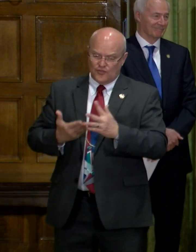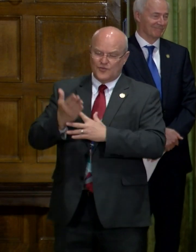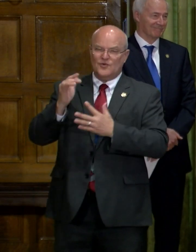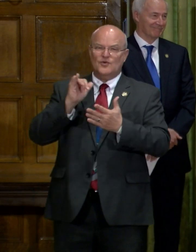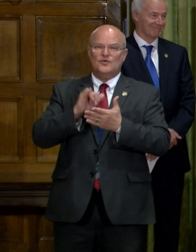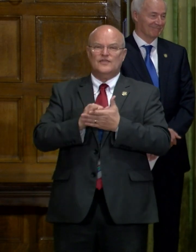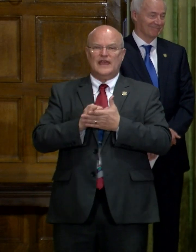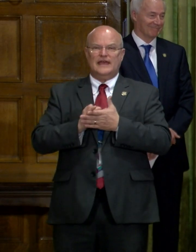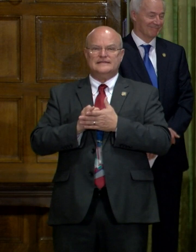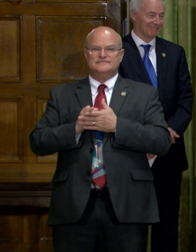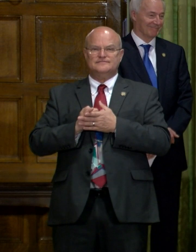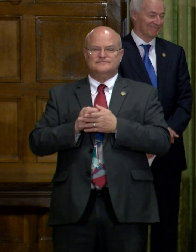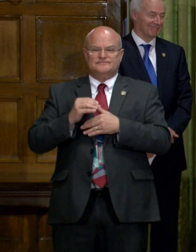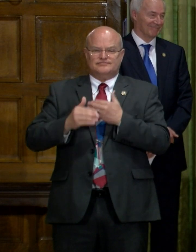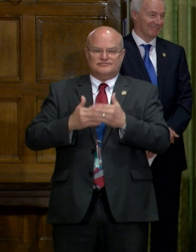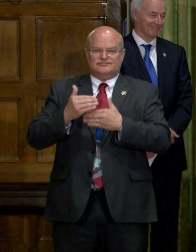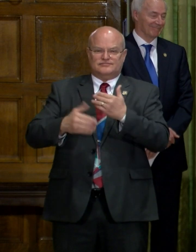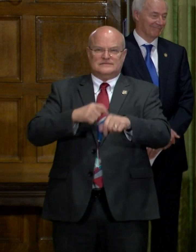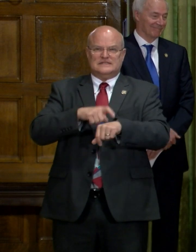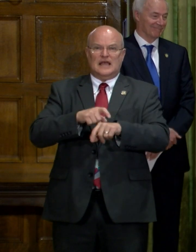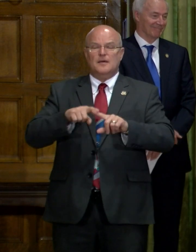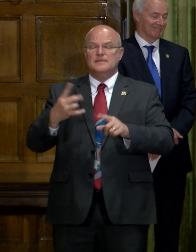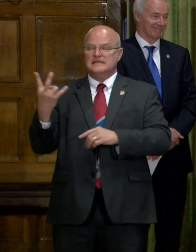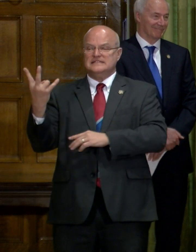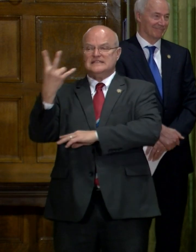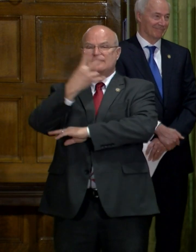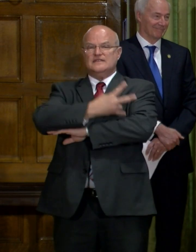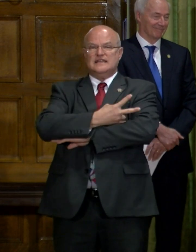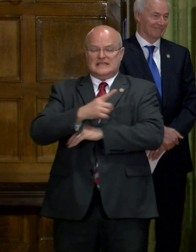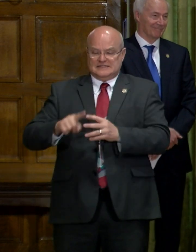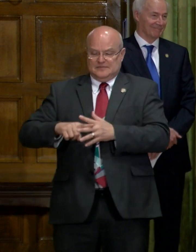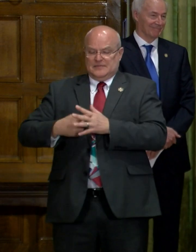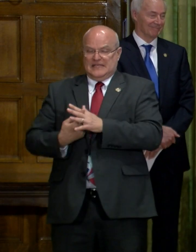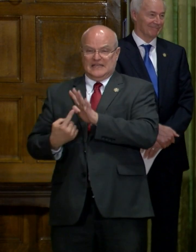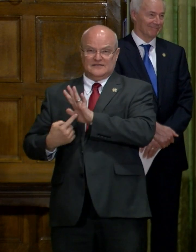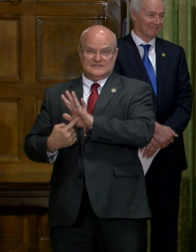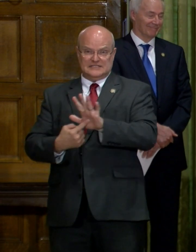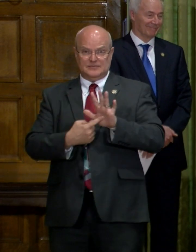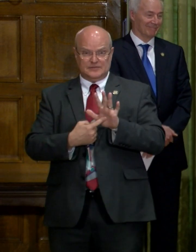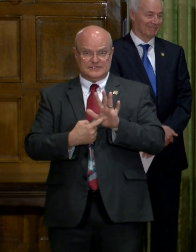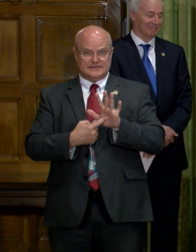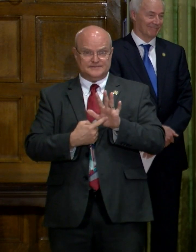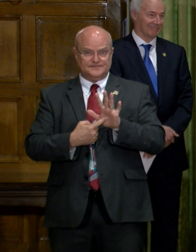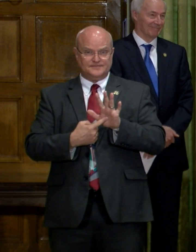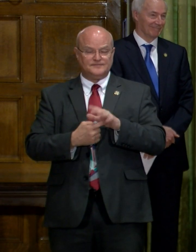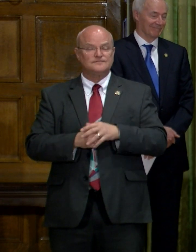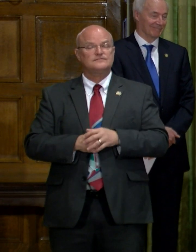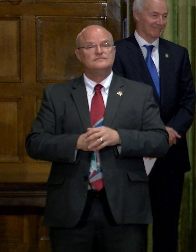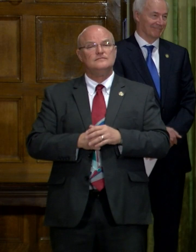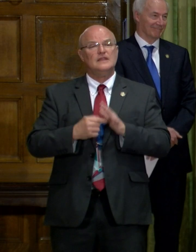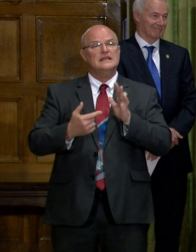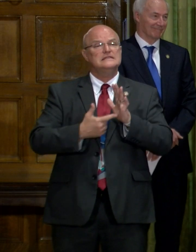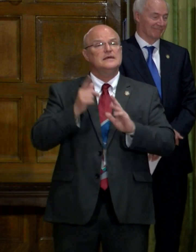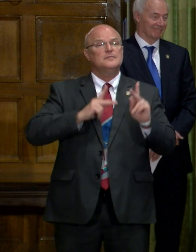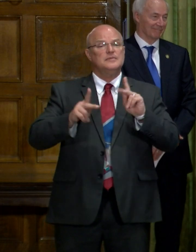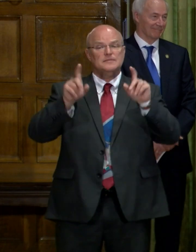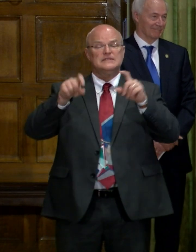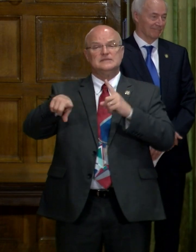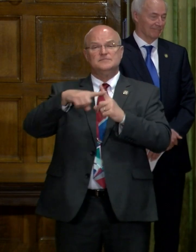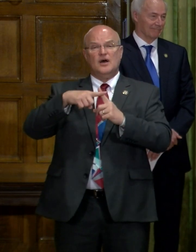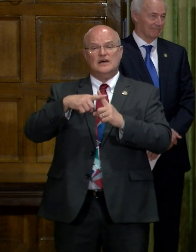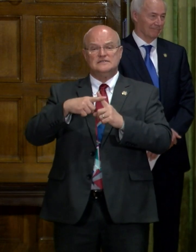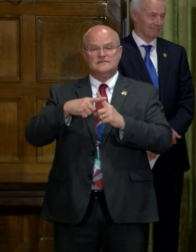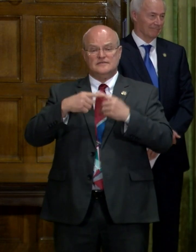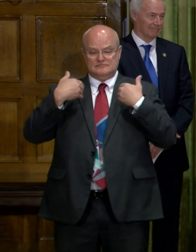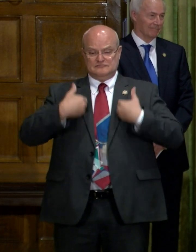that incubation period, but it's 7 days since the onset of symptoms. Now, sometimes people are test positive and they don't